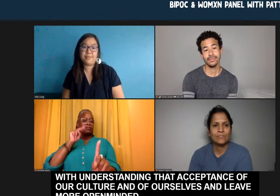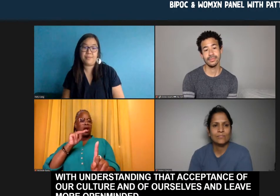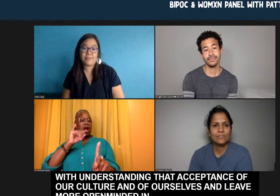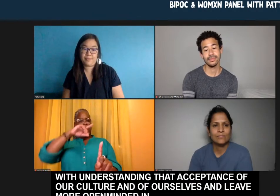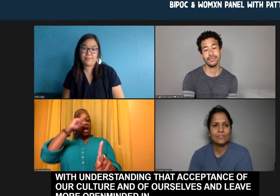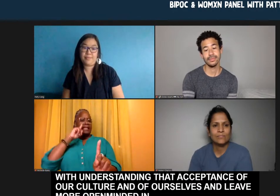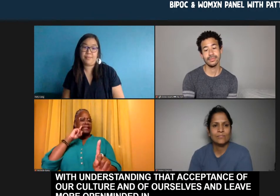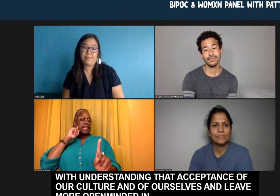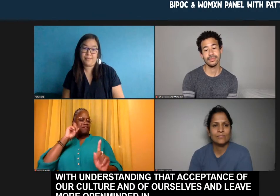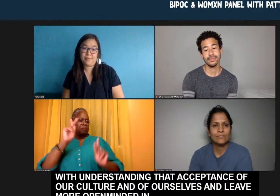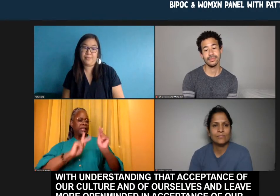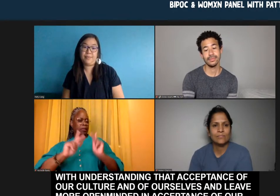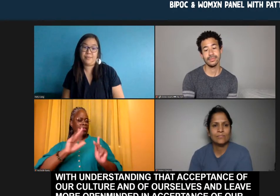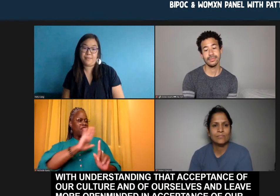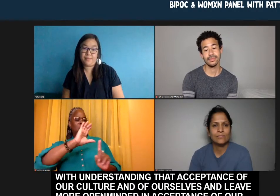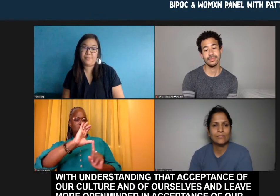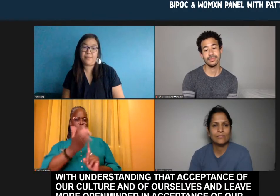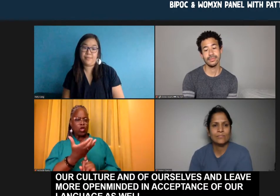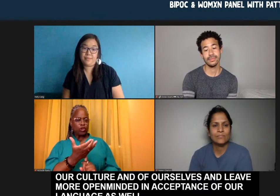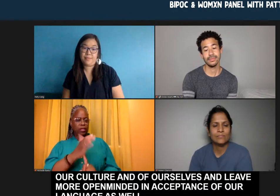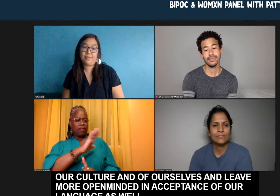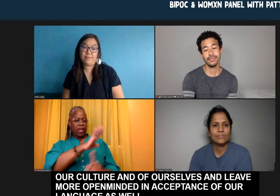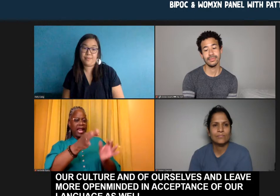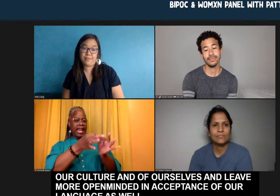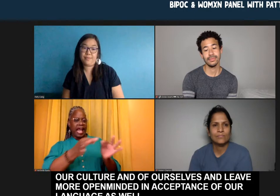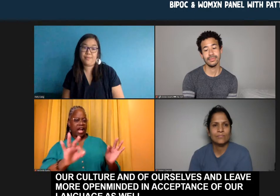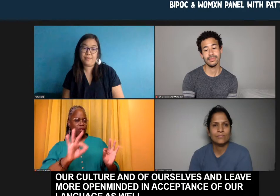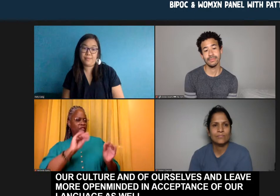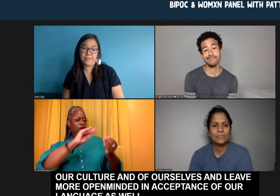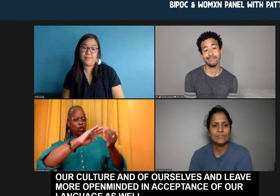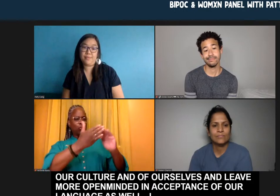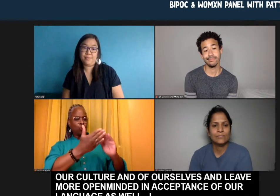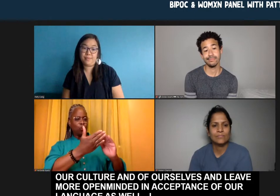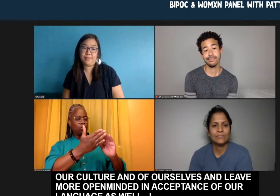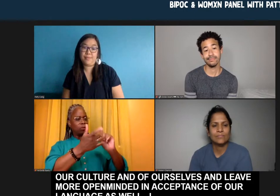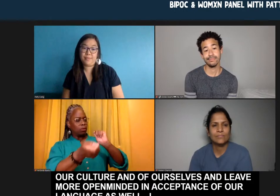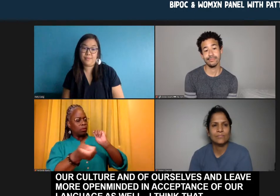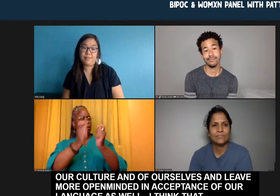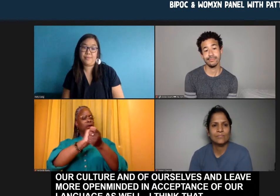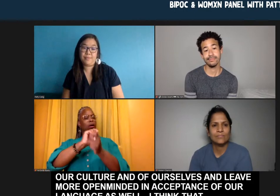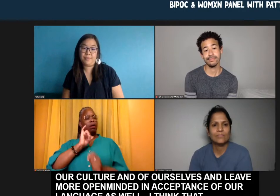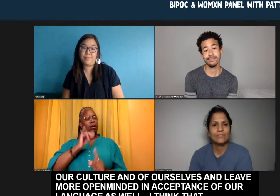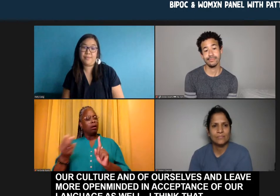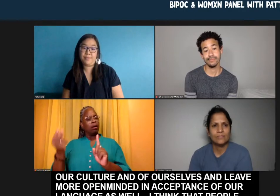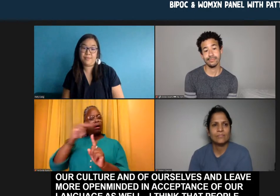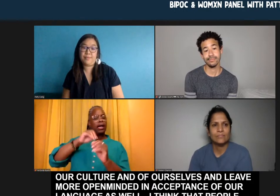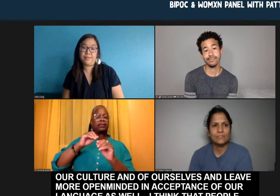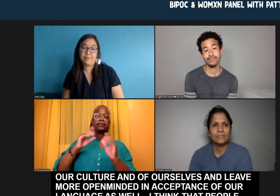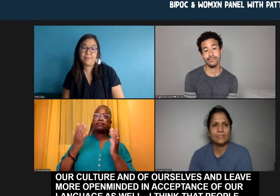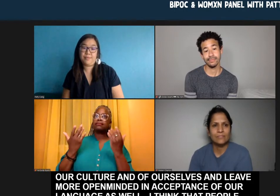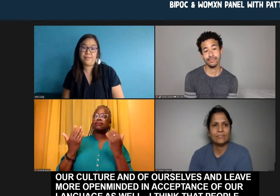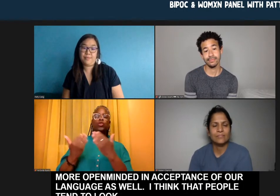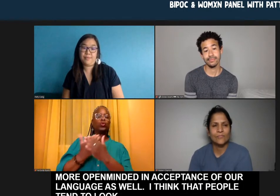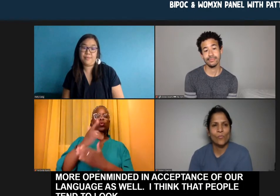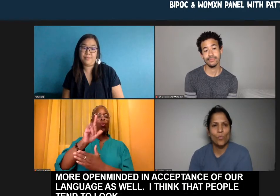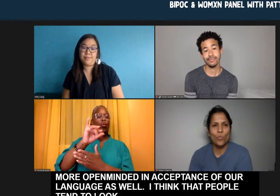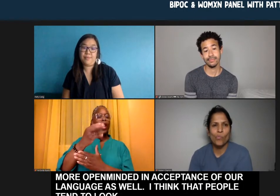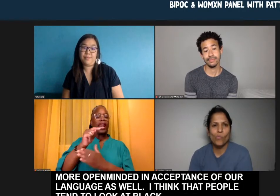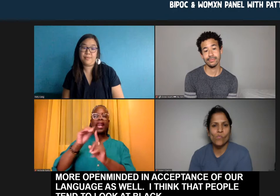as well. Because I think that people tend to look at Black deaf culture as their